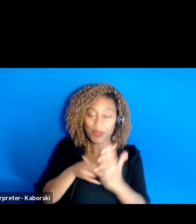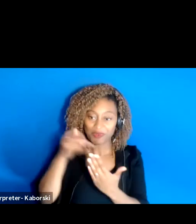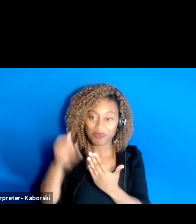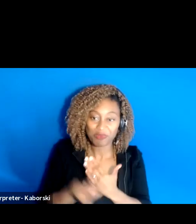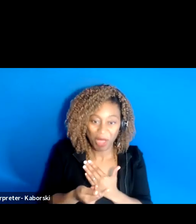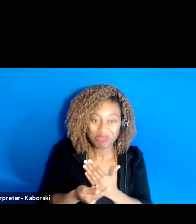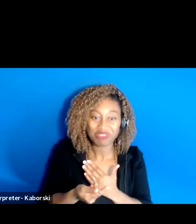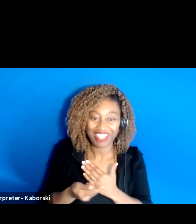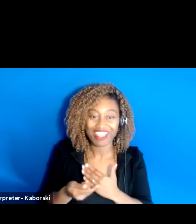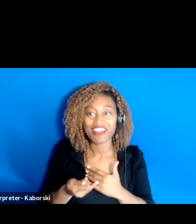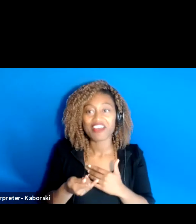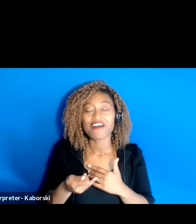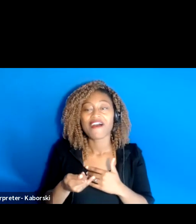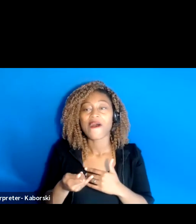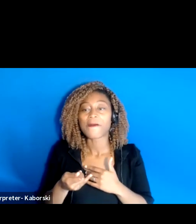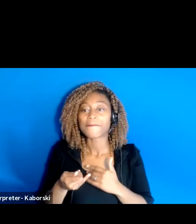of